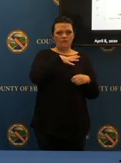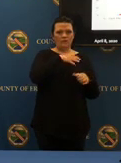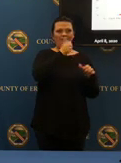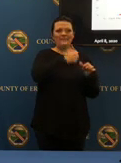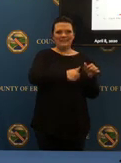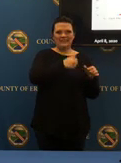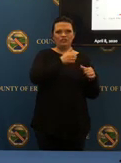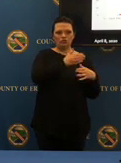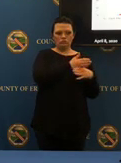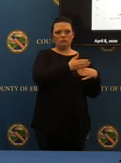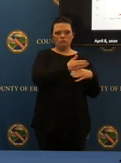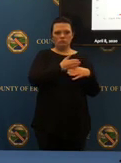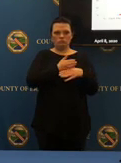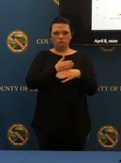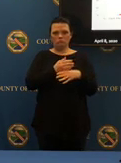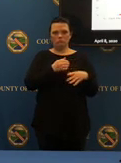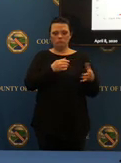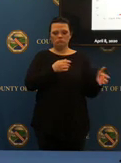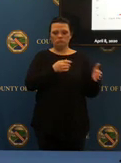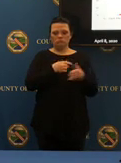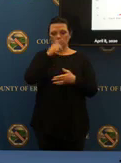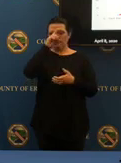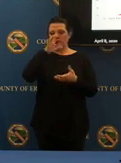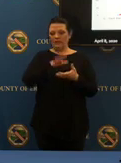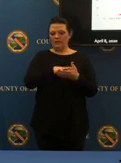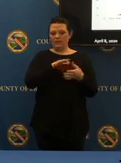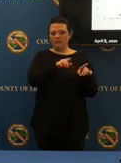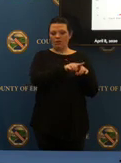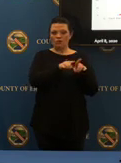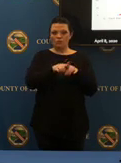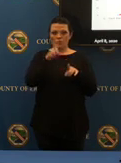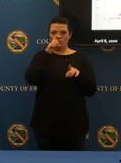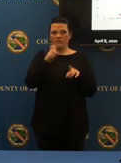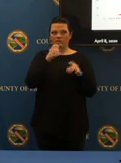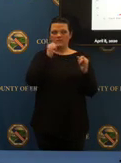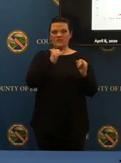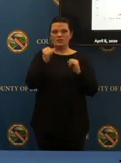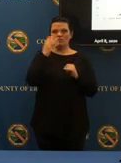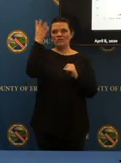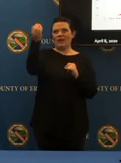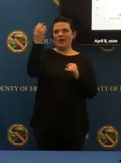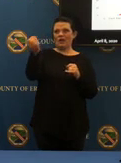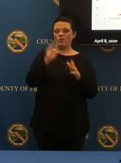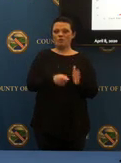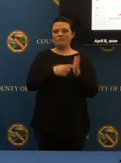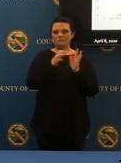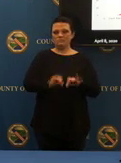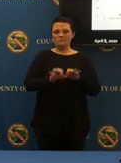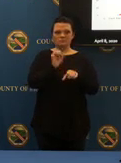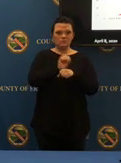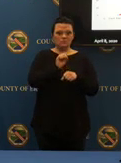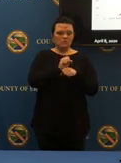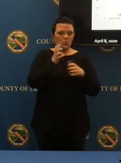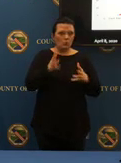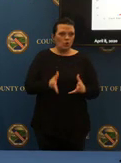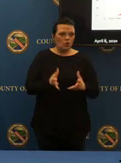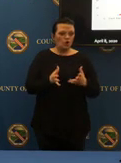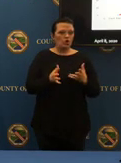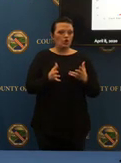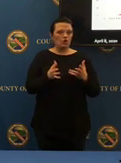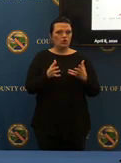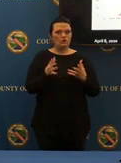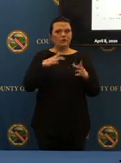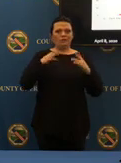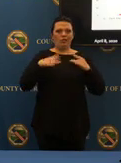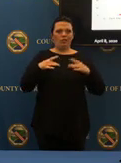category. We believe that's also because of individuals who are out as essential workers who may be contracting this, including in healthcare